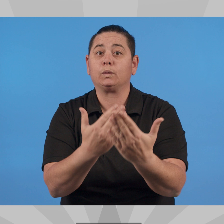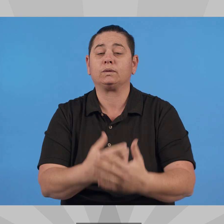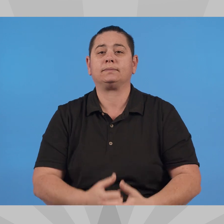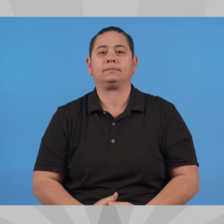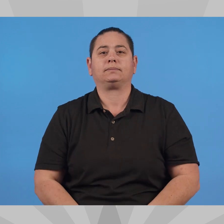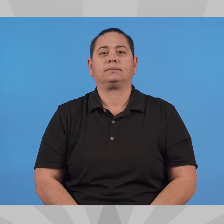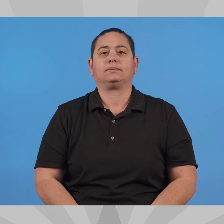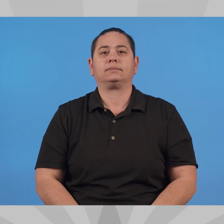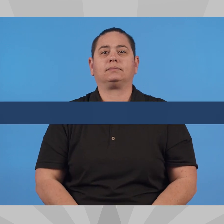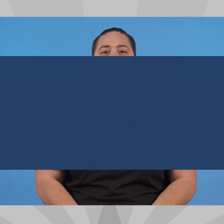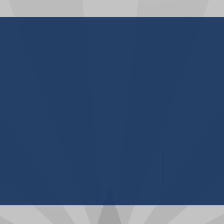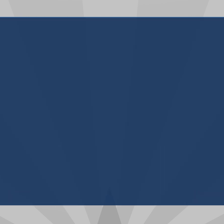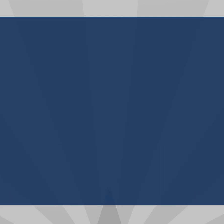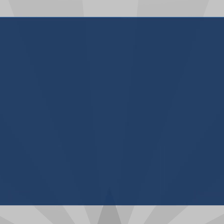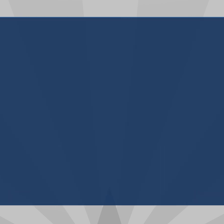Thank you.